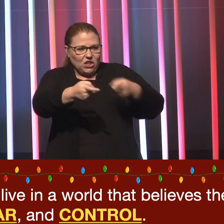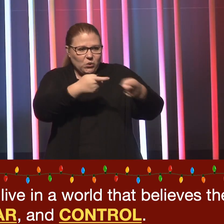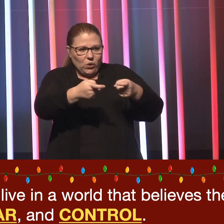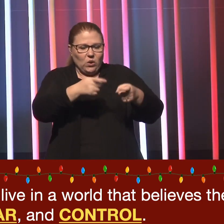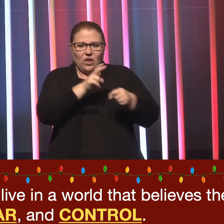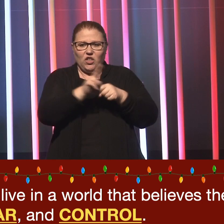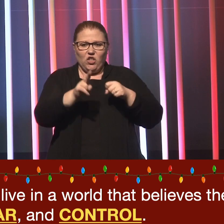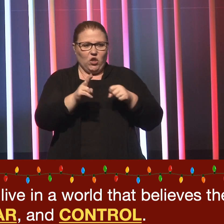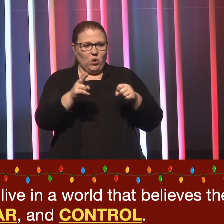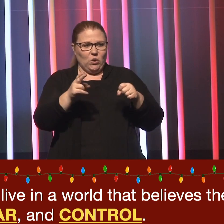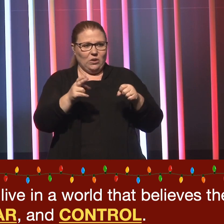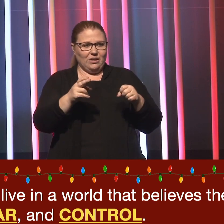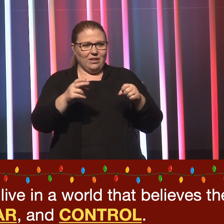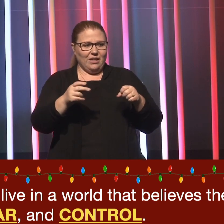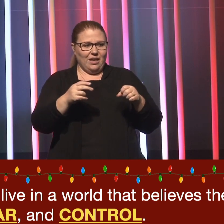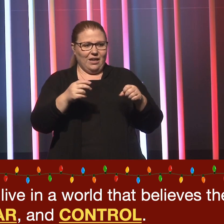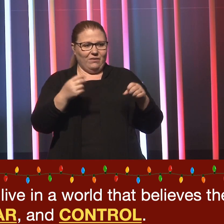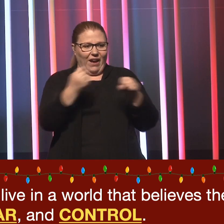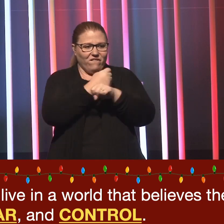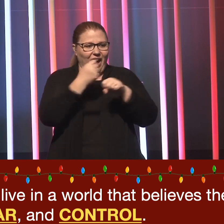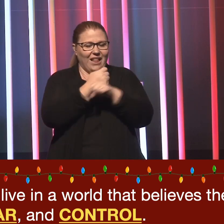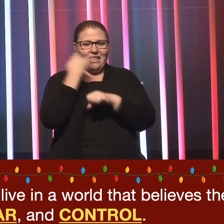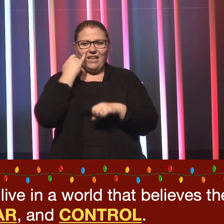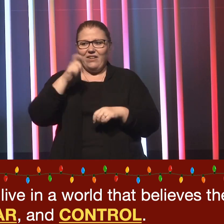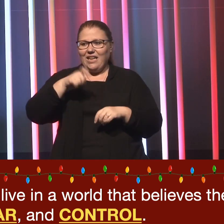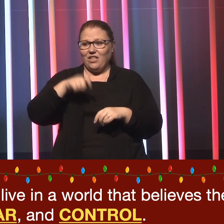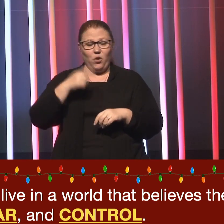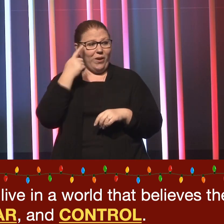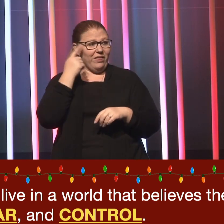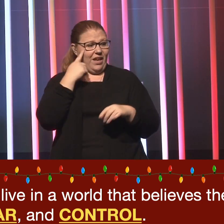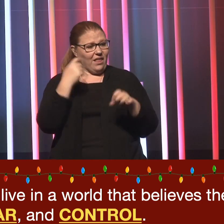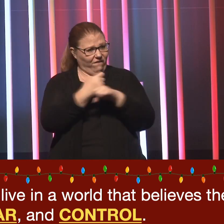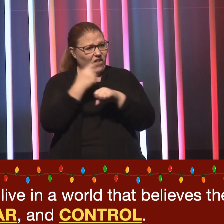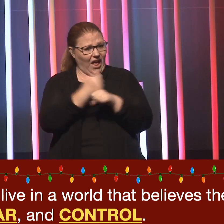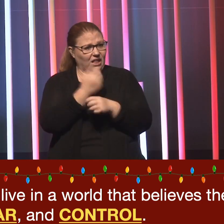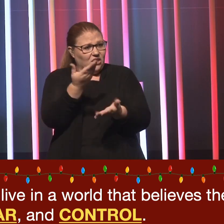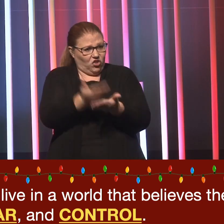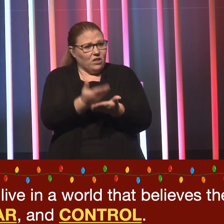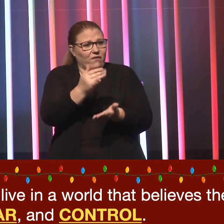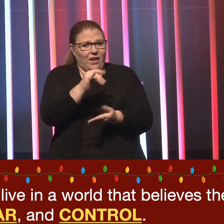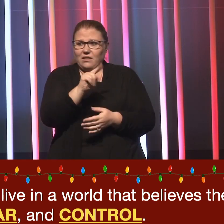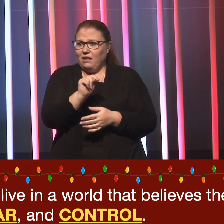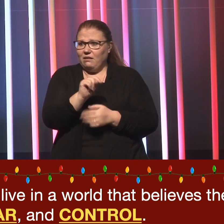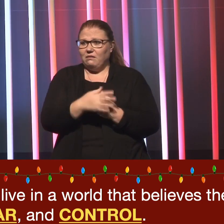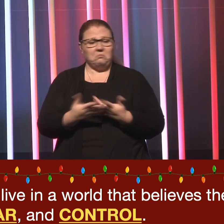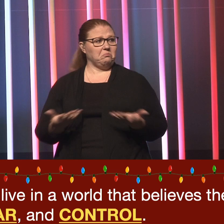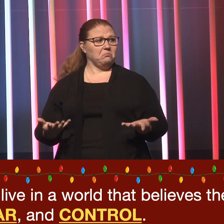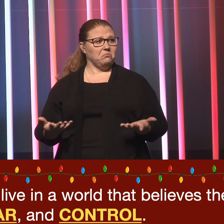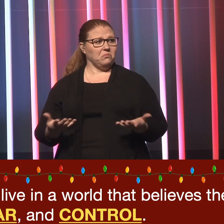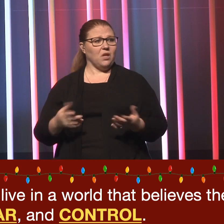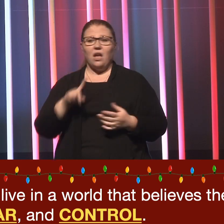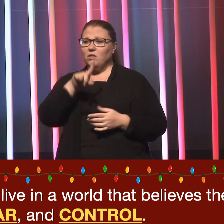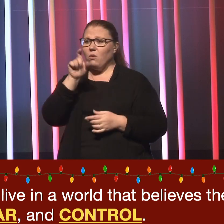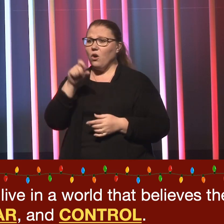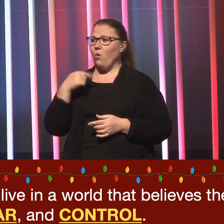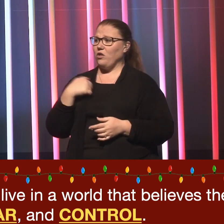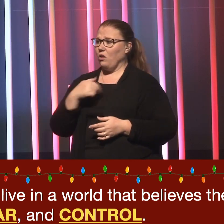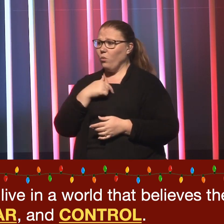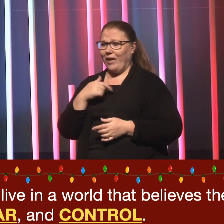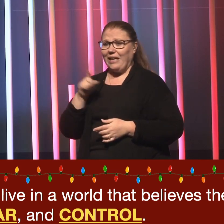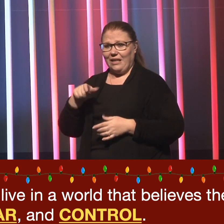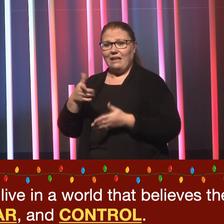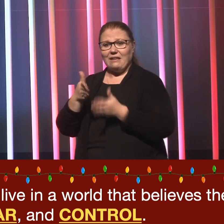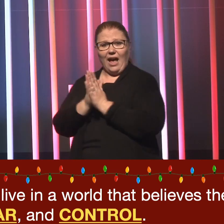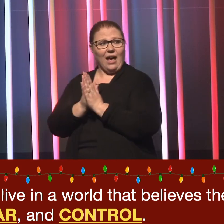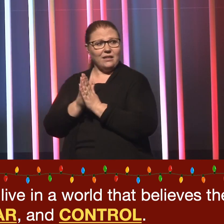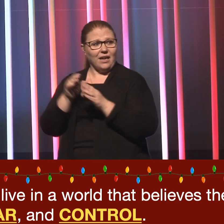use violence if necessary, because we think that violence will justify it. It's a justification. So the question that we have to ask is,